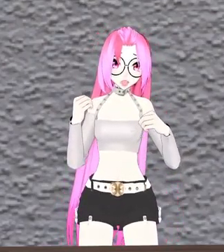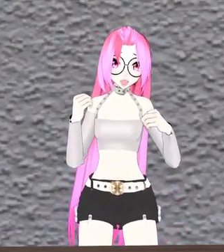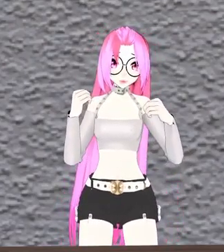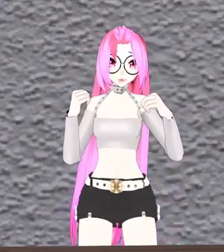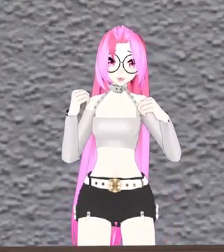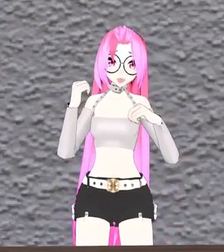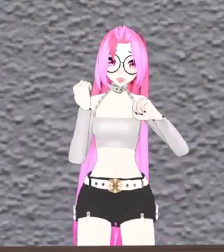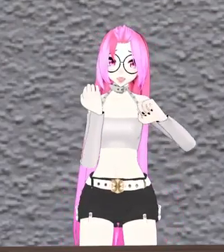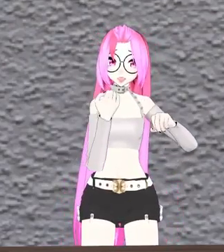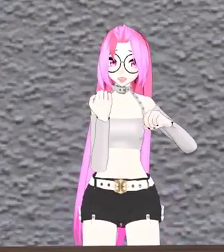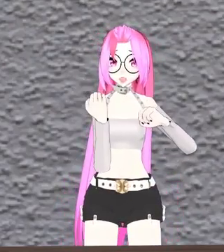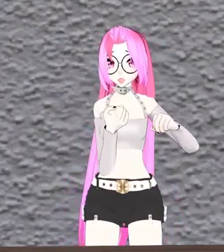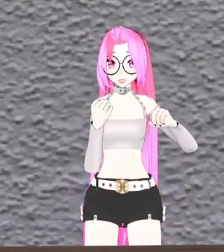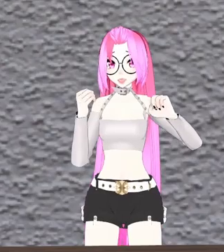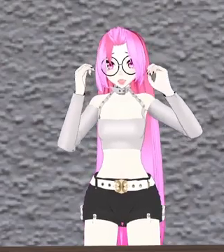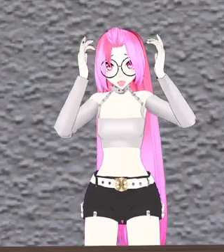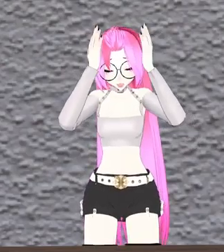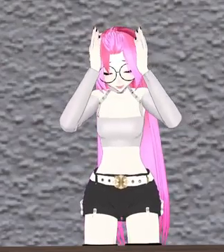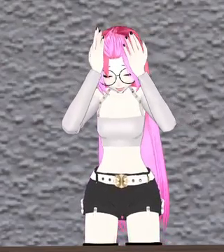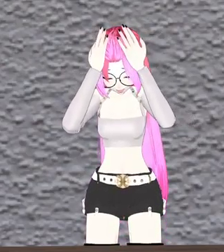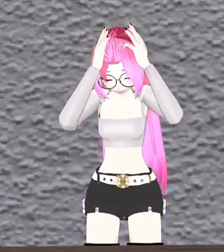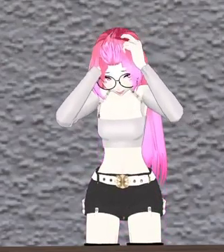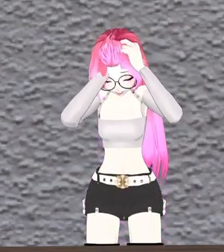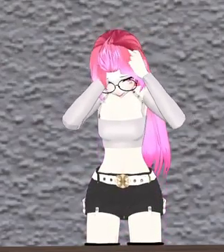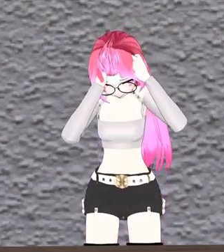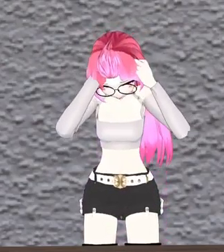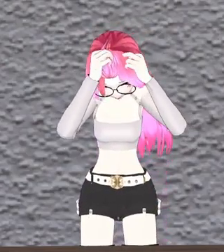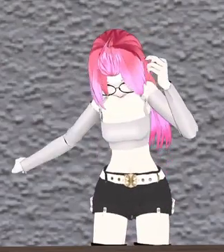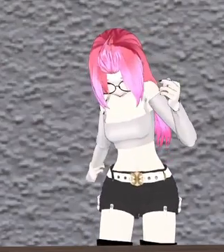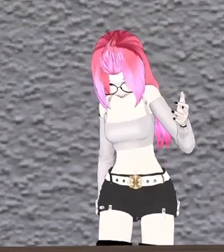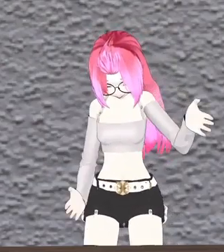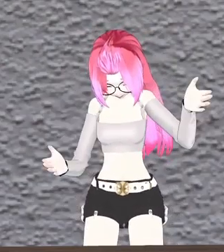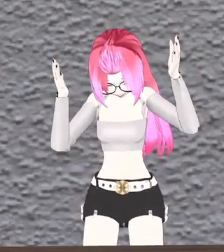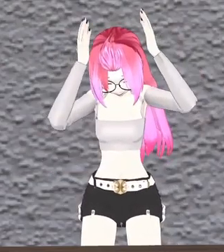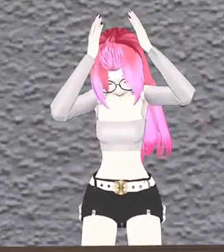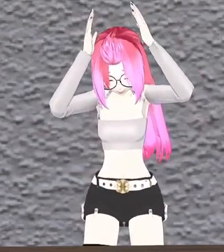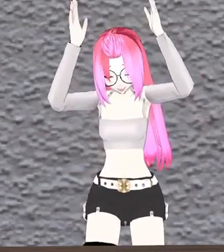like beating a dead horse. You're like, oh my God, if one more person asks me that, I'm going to go insane.